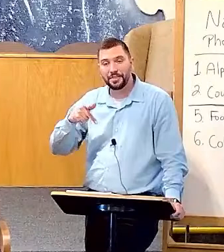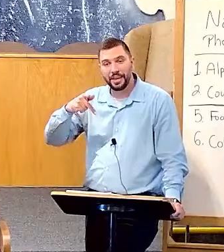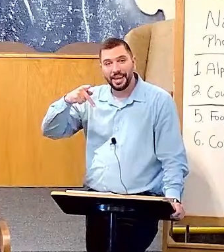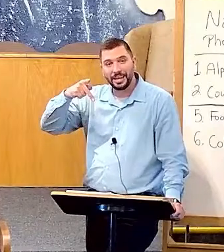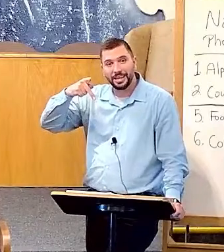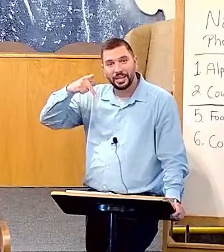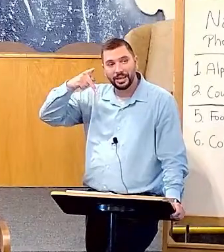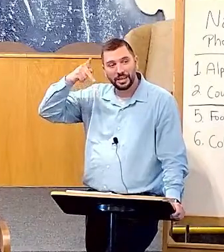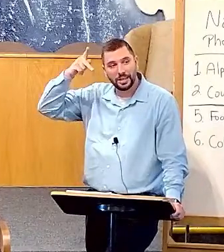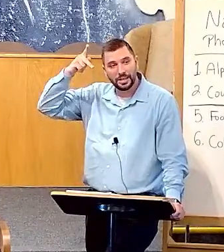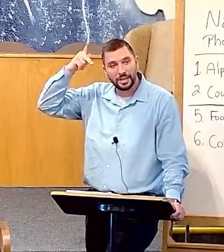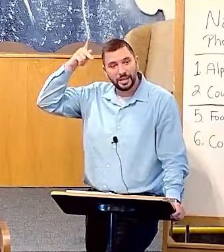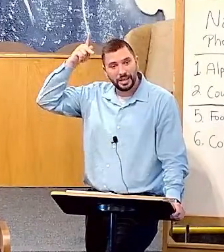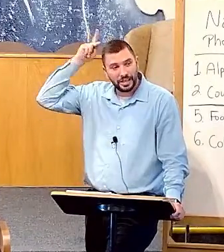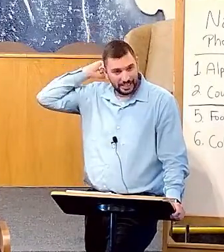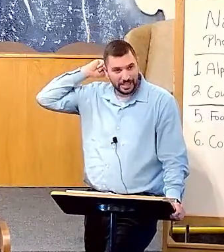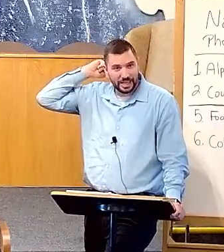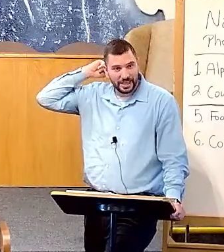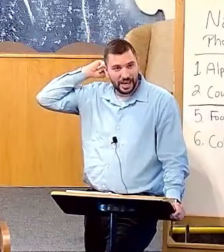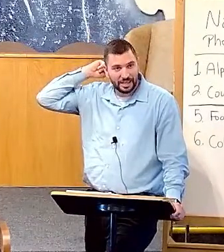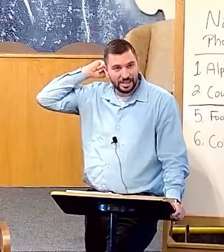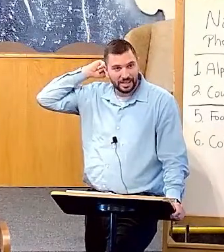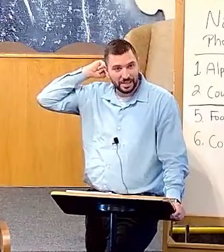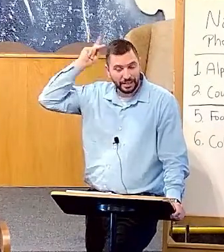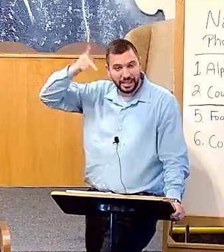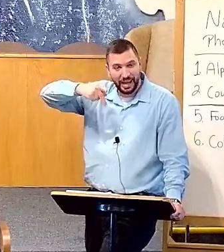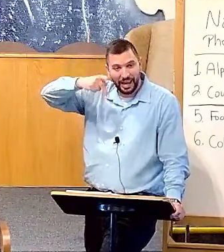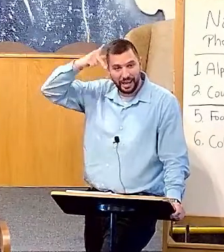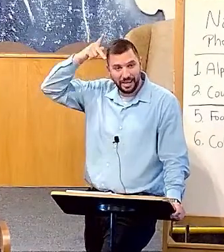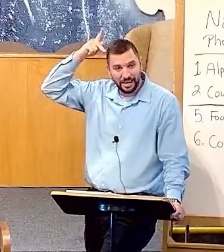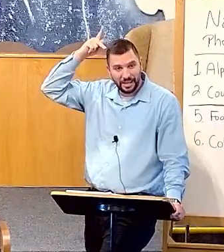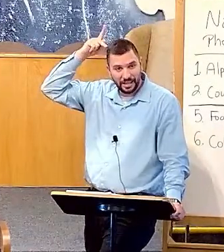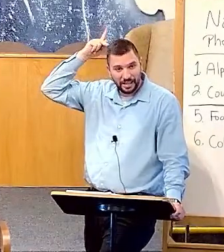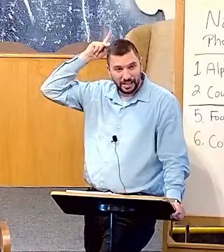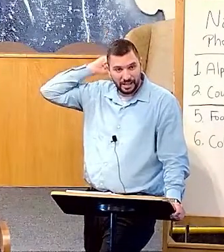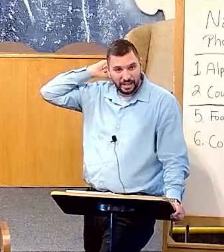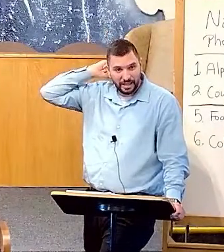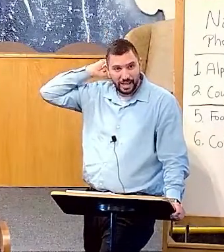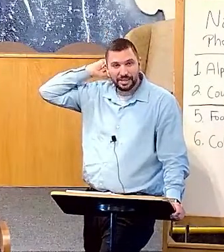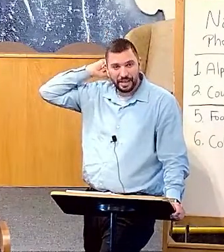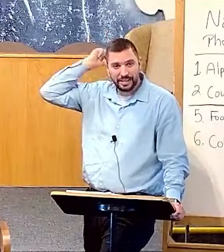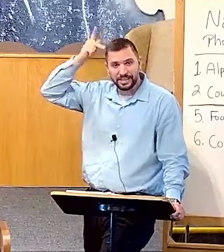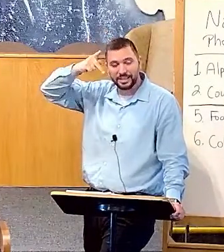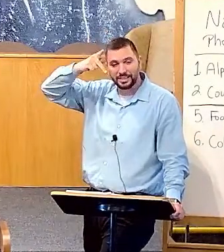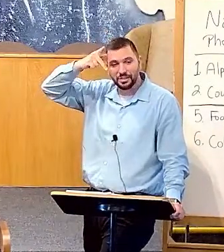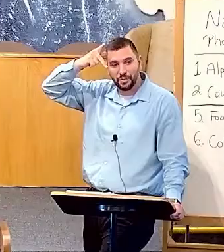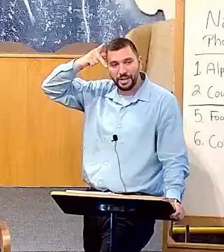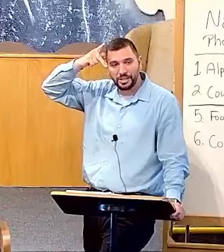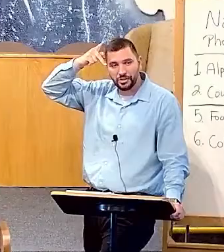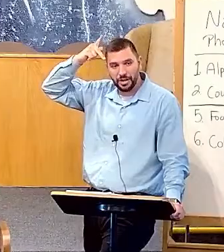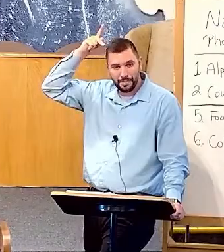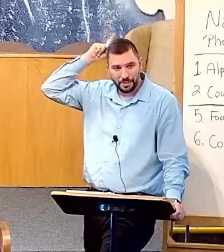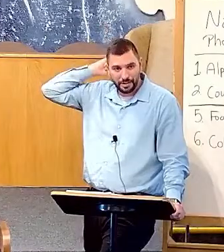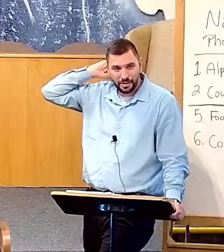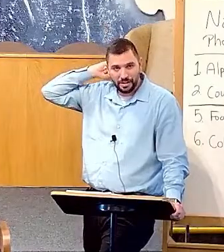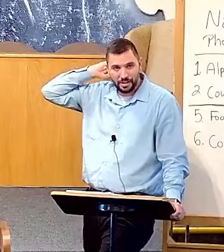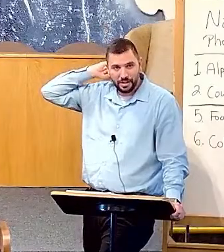think it's like that with a K. I think it's like because of the white strip.